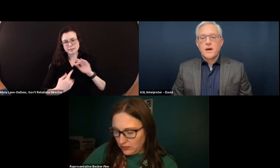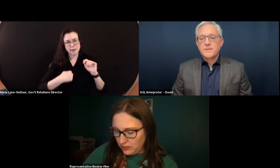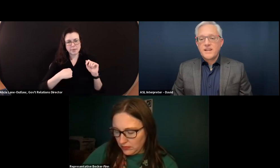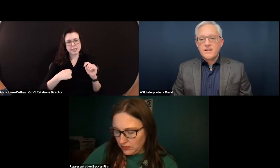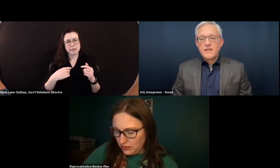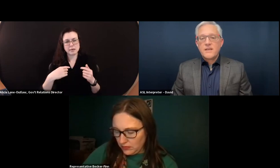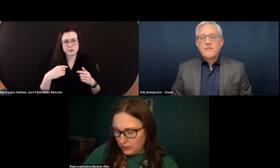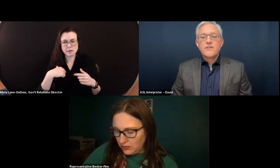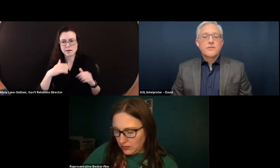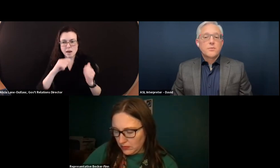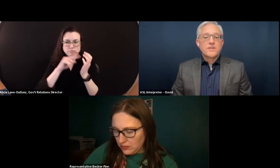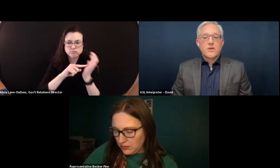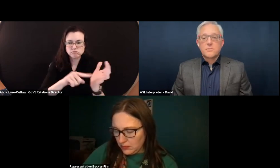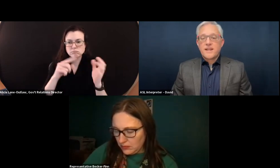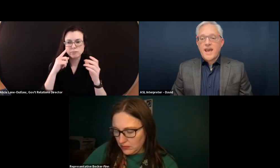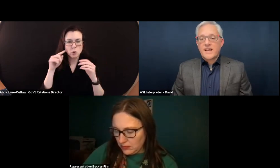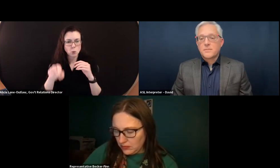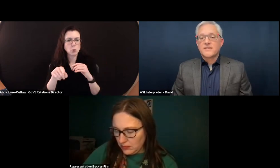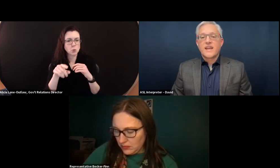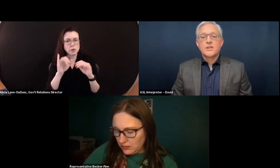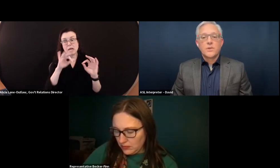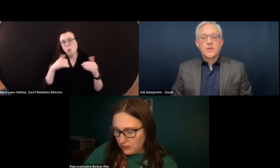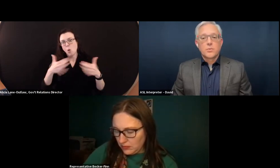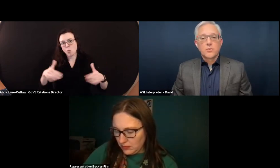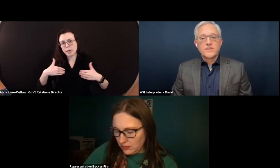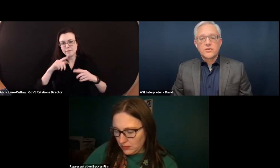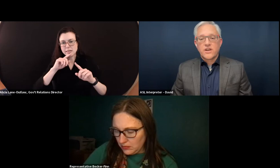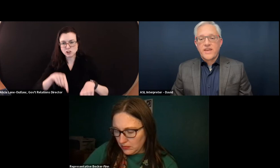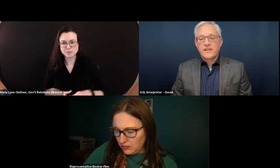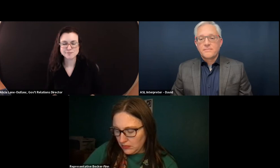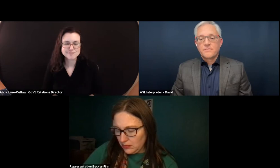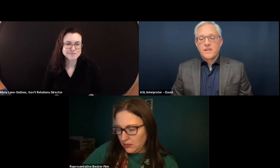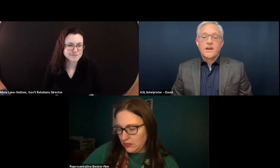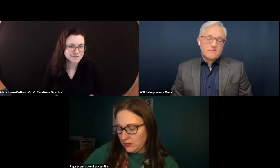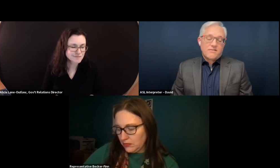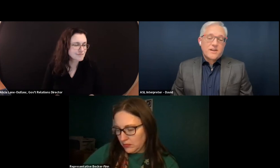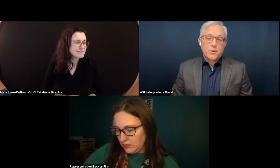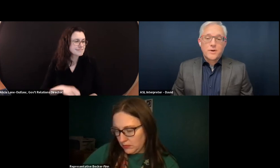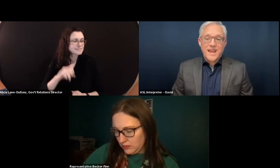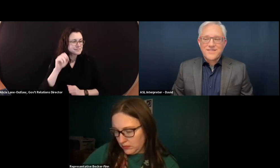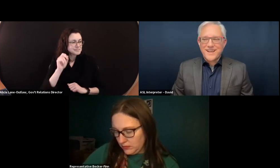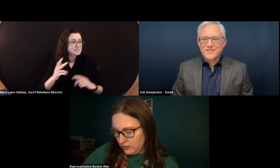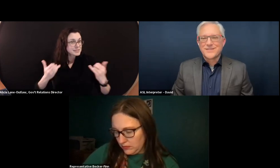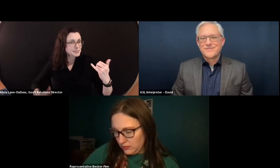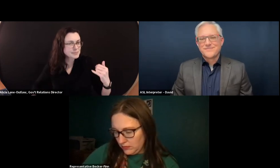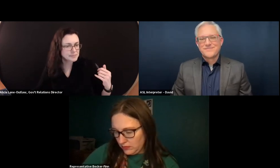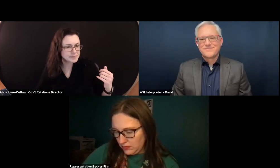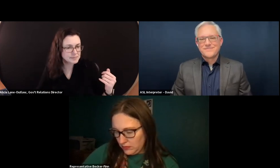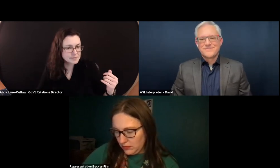something's been updated, feel free to reach out to me and ask, because I can do a little more research on that if I don't already have the